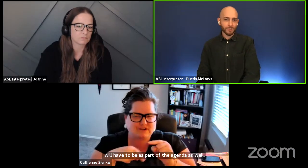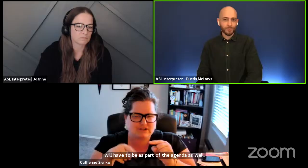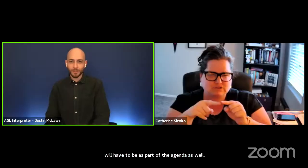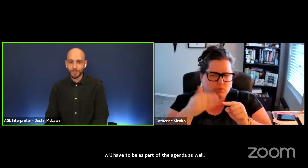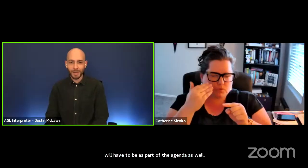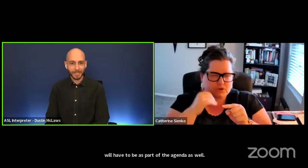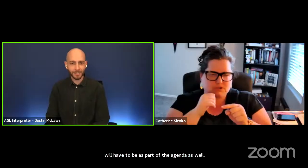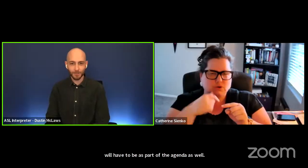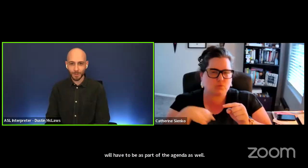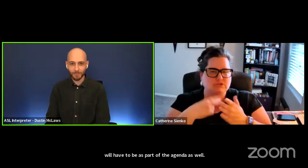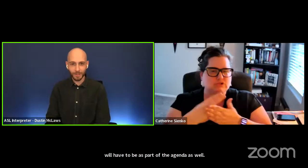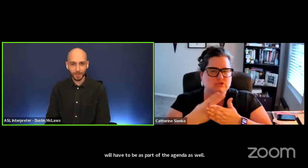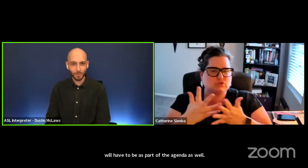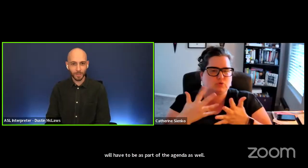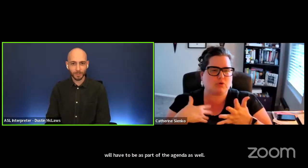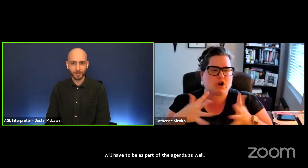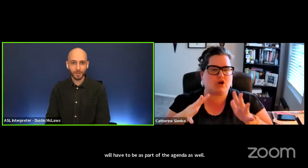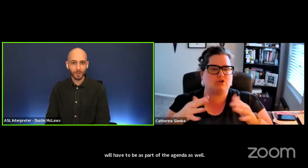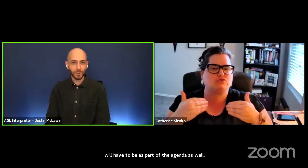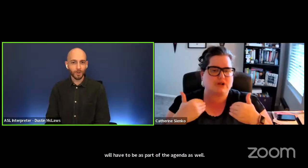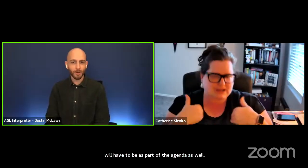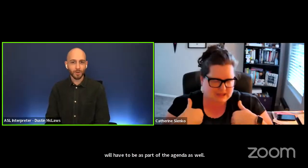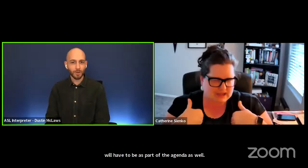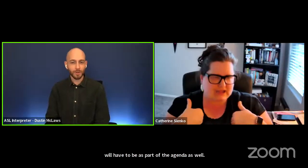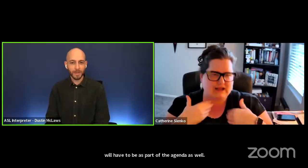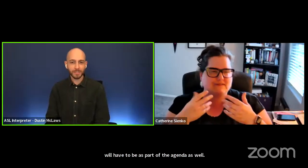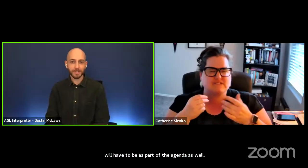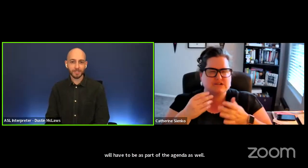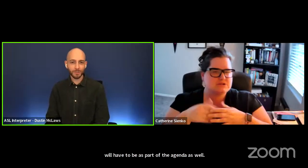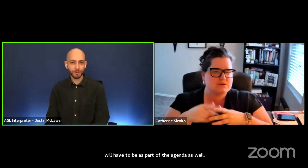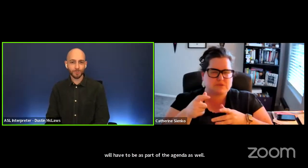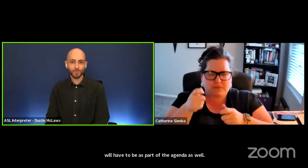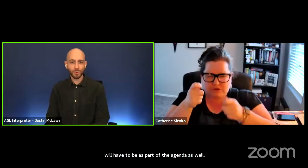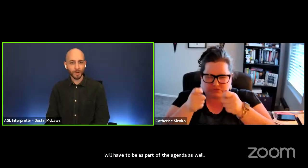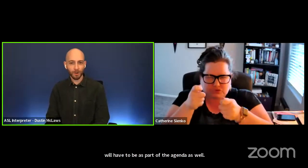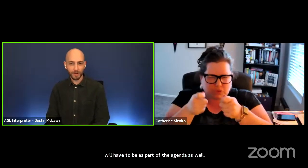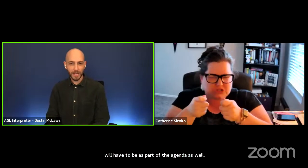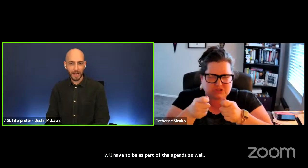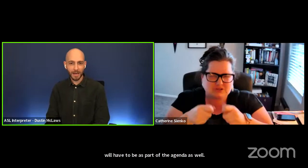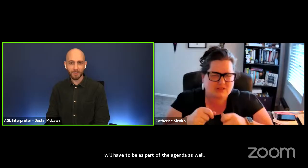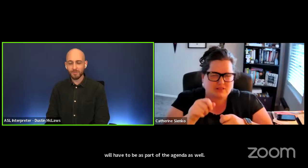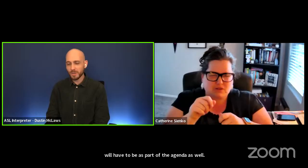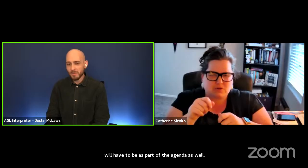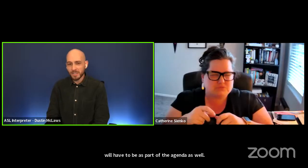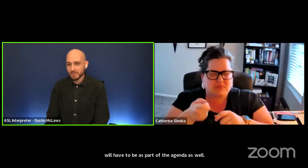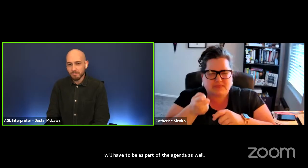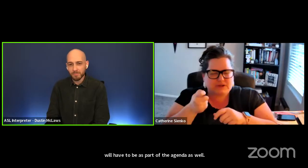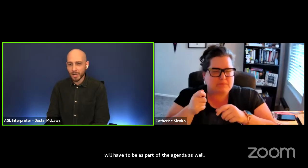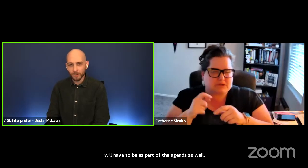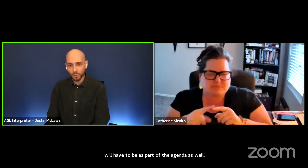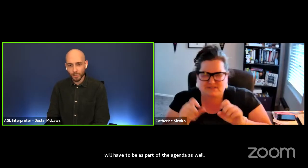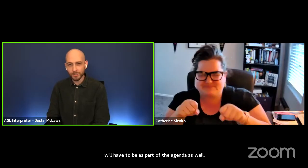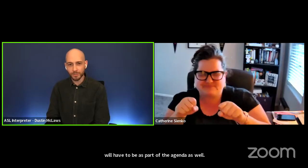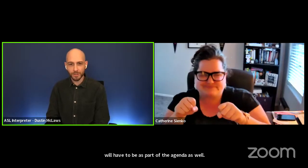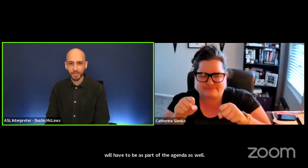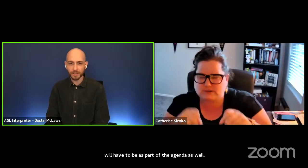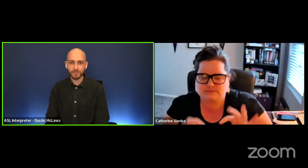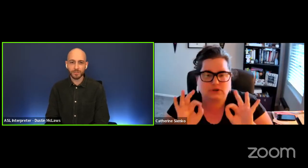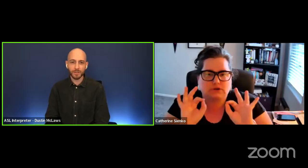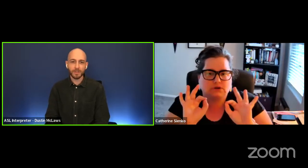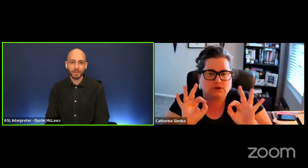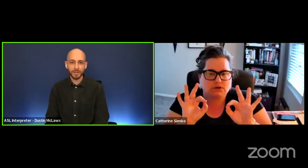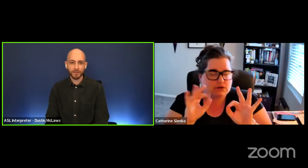much sense. We do not need to reinvent the wheel. It makes sense to use what we already have. We can make some minor tweaks